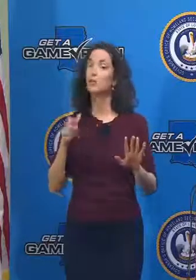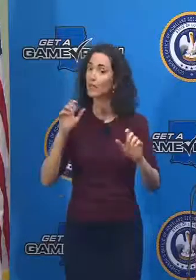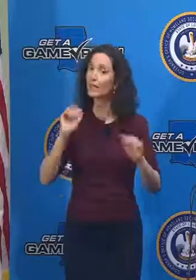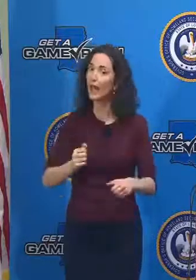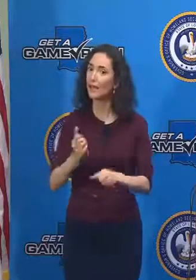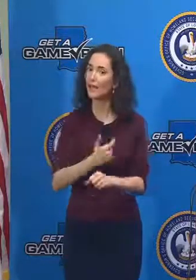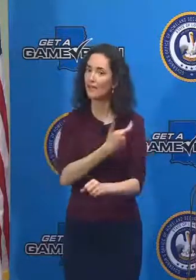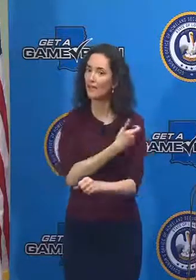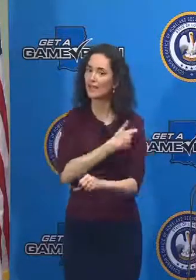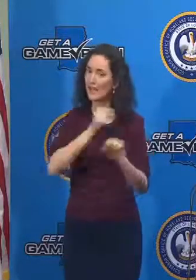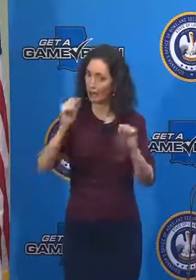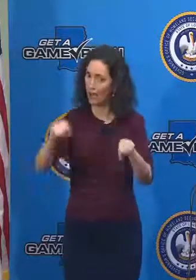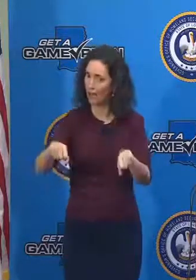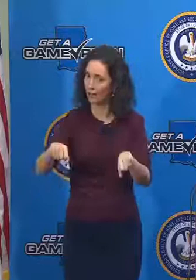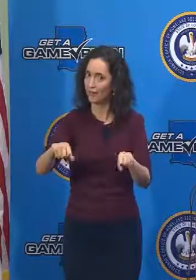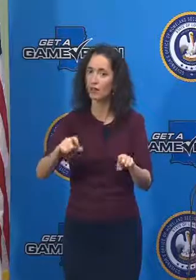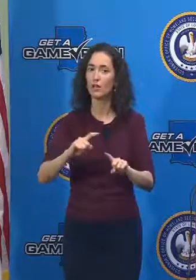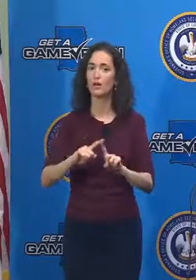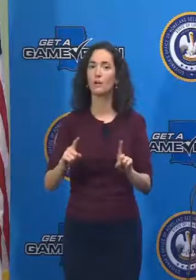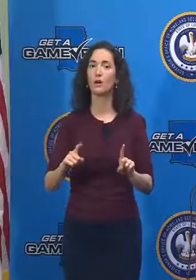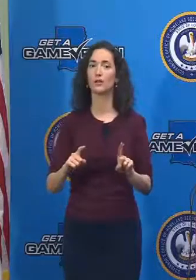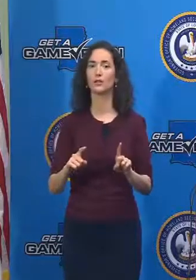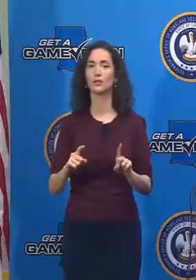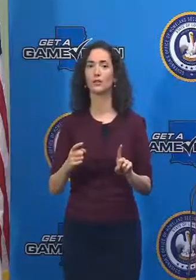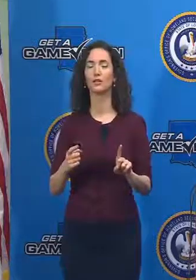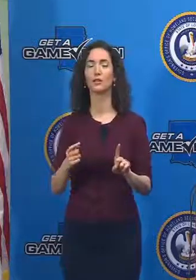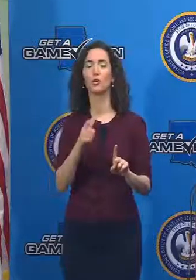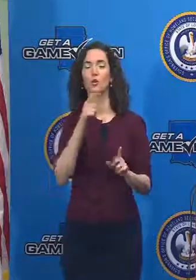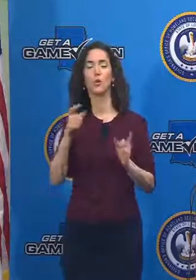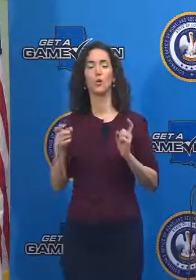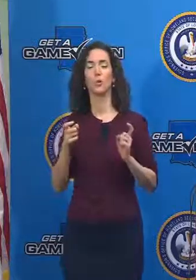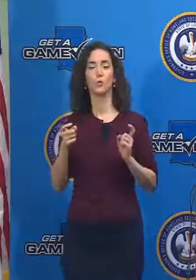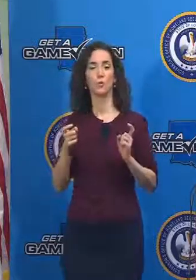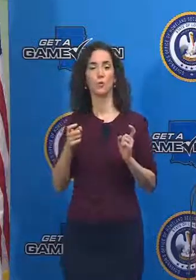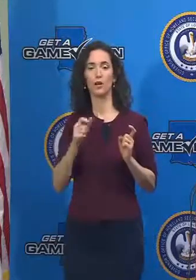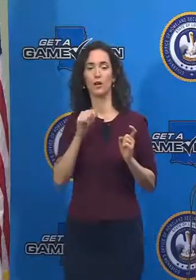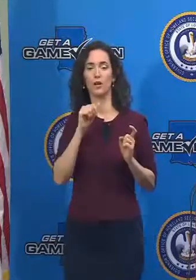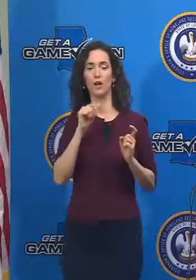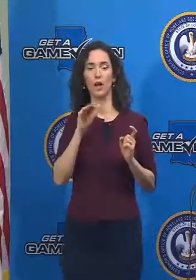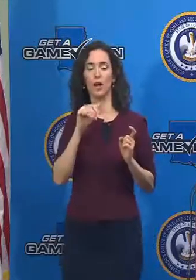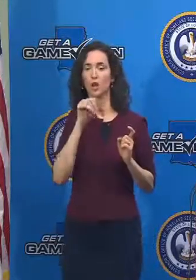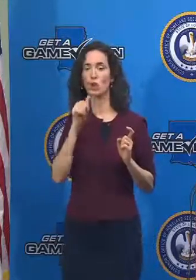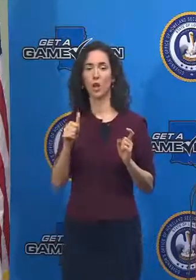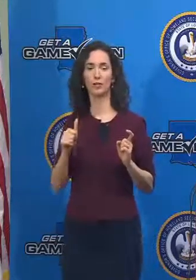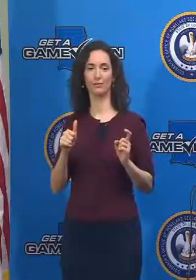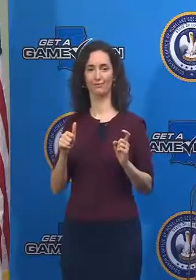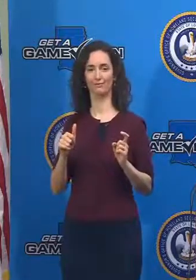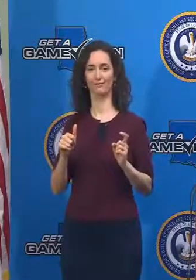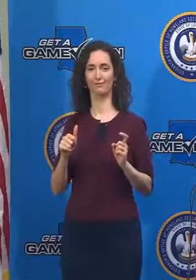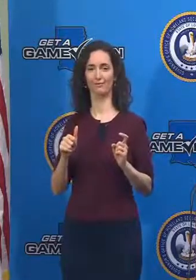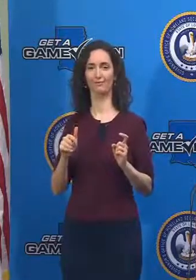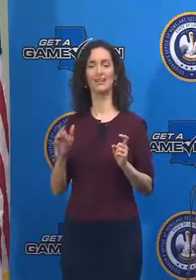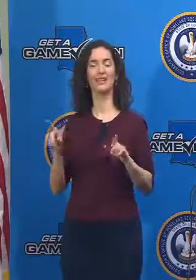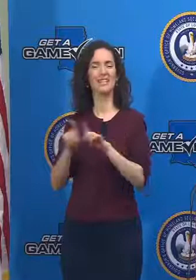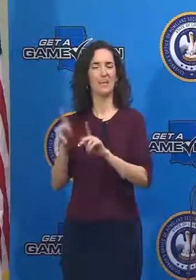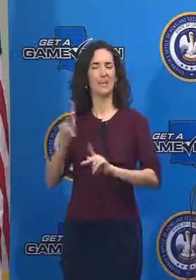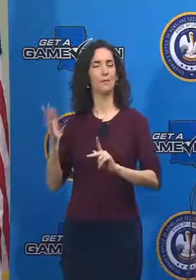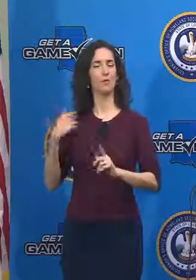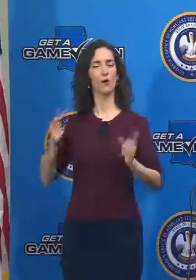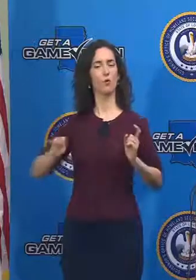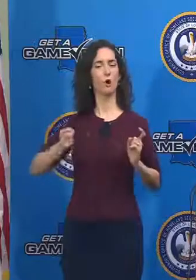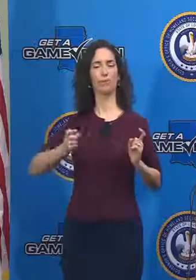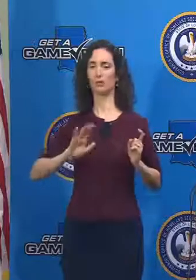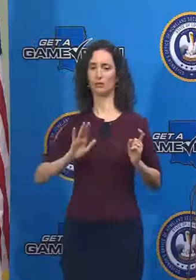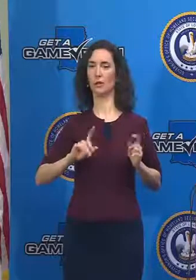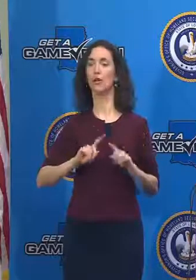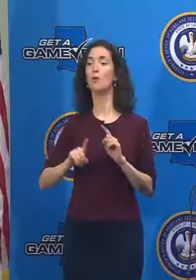in those areas. They're just not being administered presently by some of the people who were administering before. But if you call